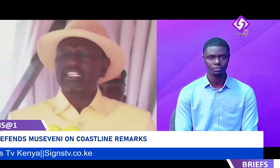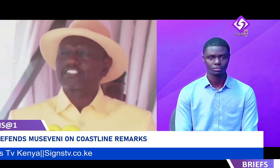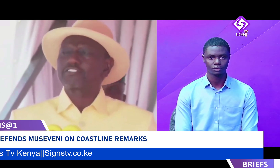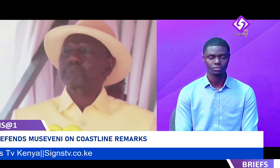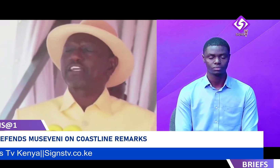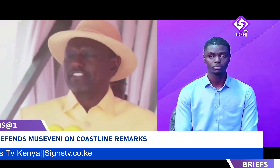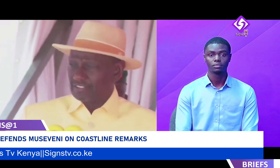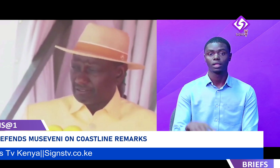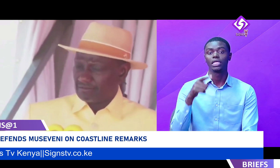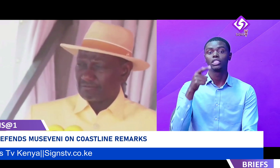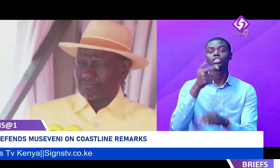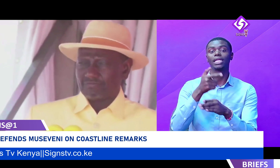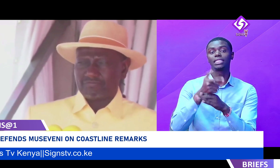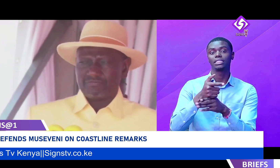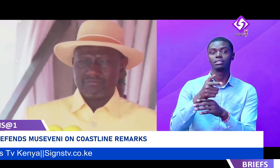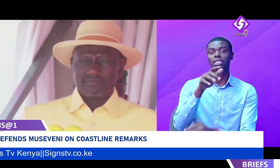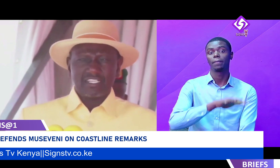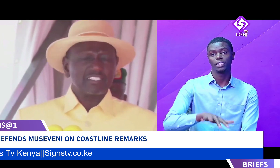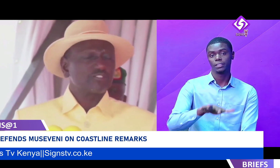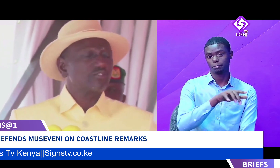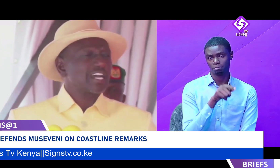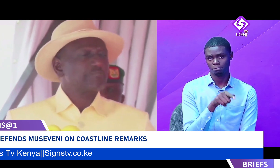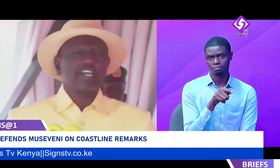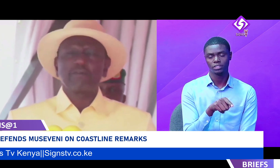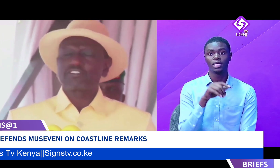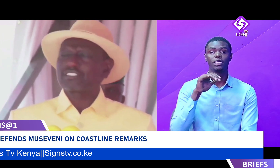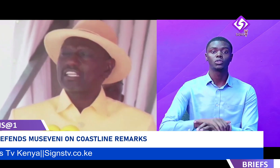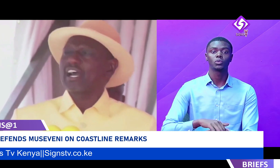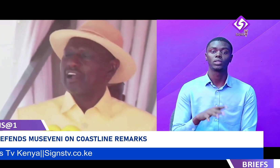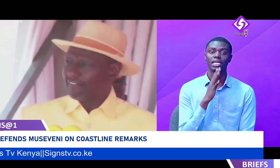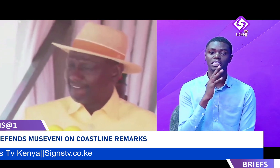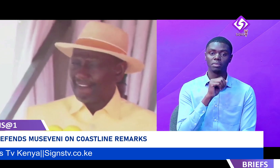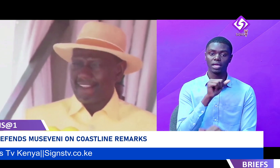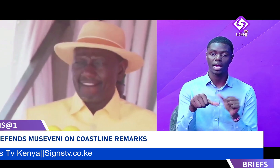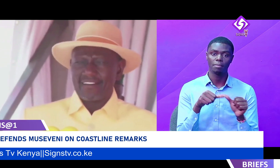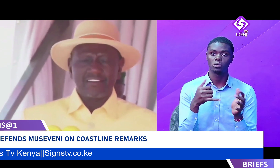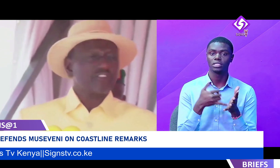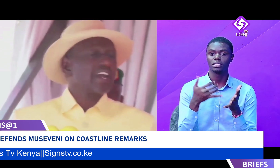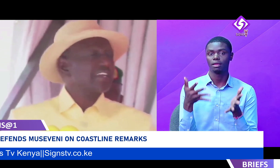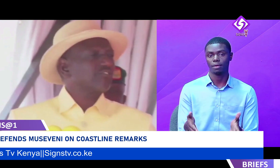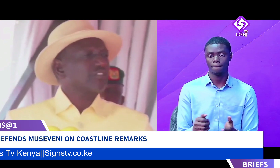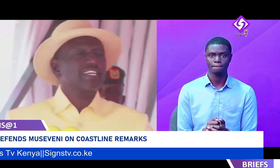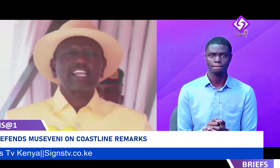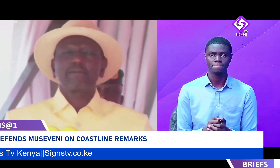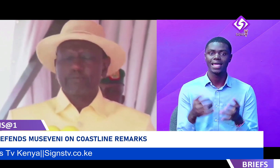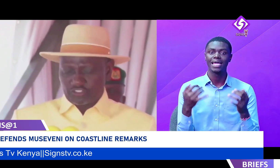Journalist space, and it is good I speak about it here, tried to create an impression